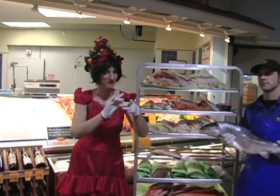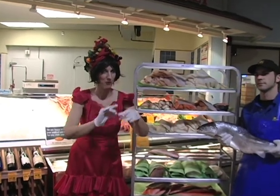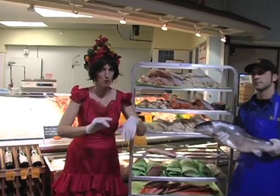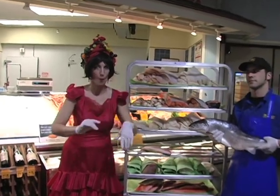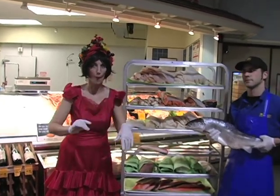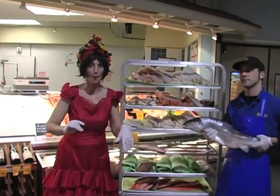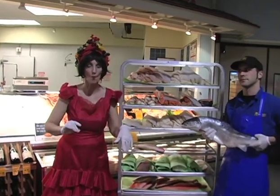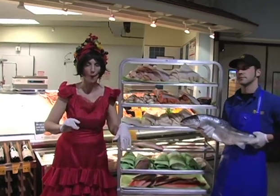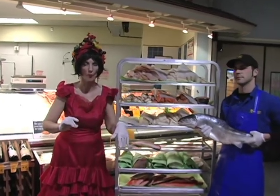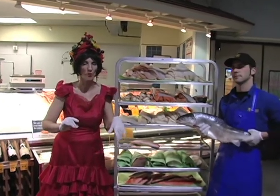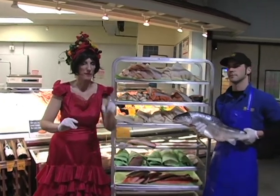very good story.